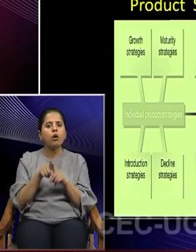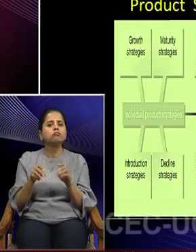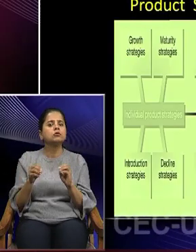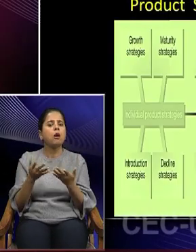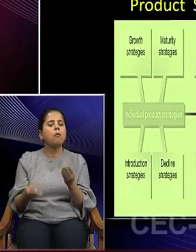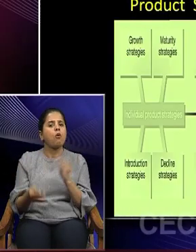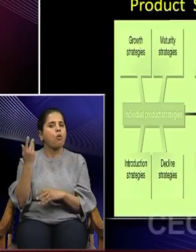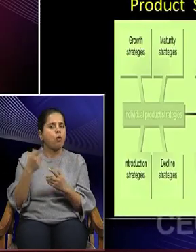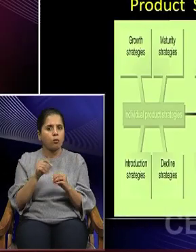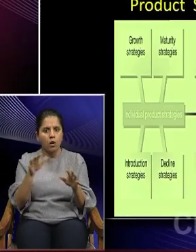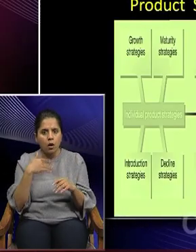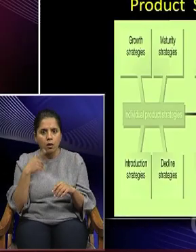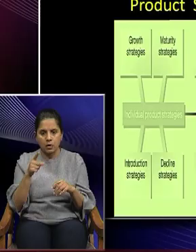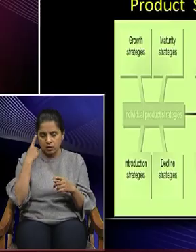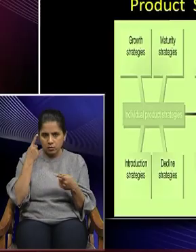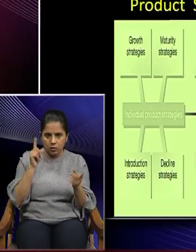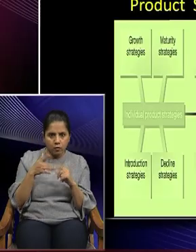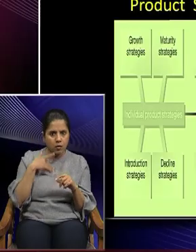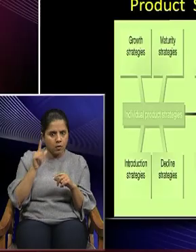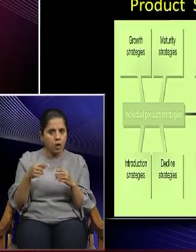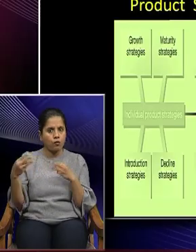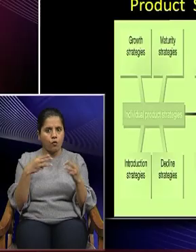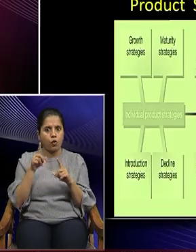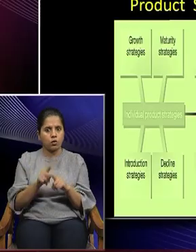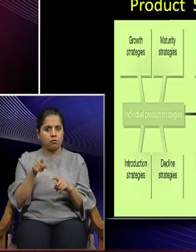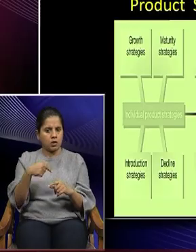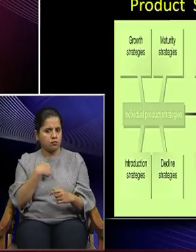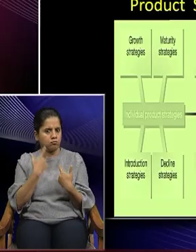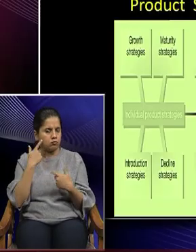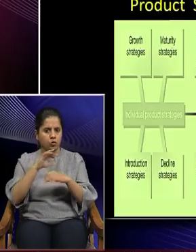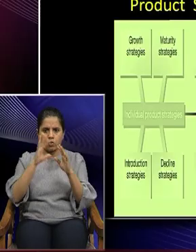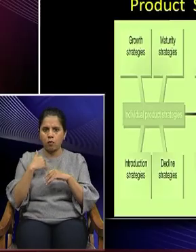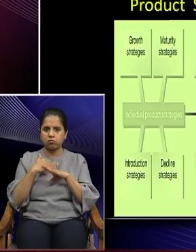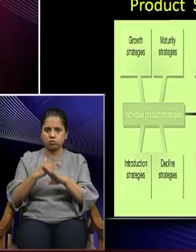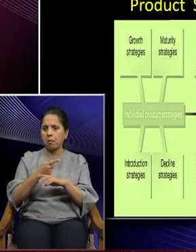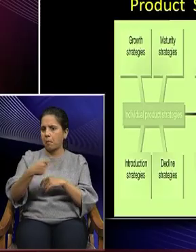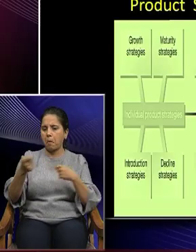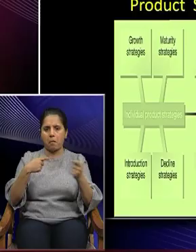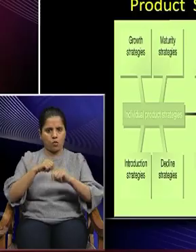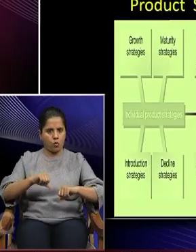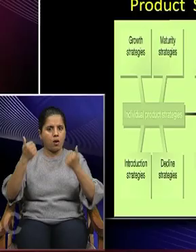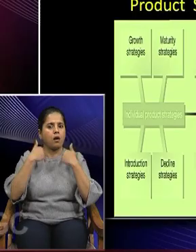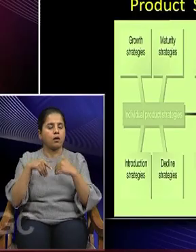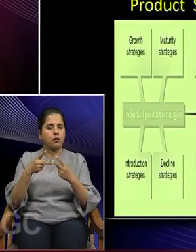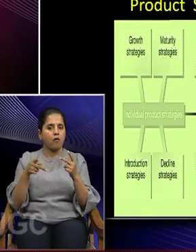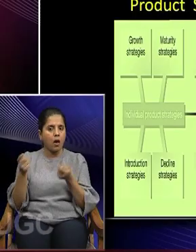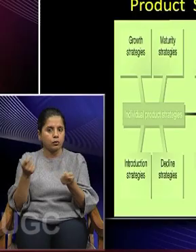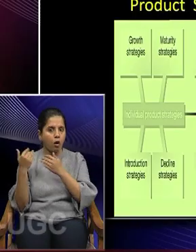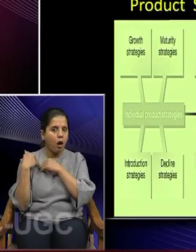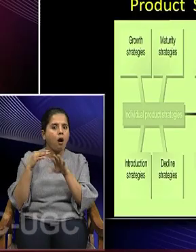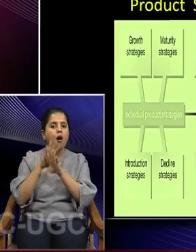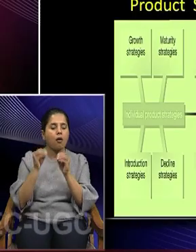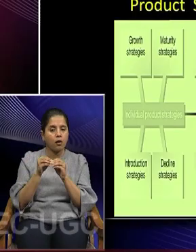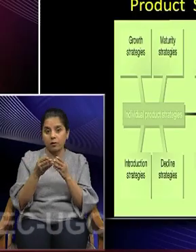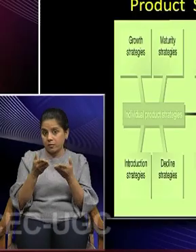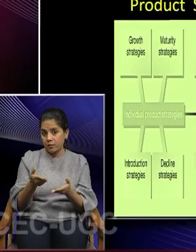So, your strategy should be like a war room person who is dealing with different types of situations. So,